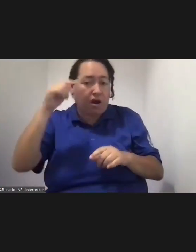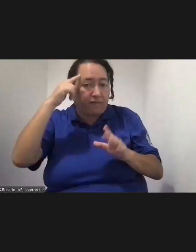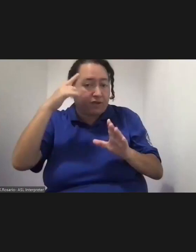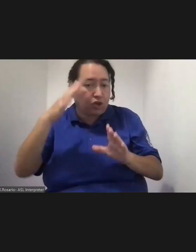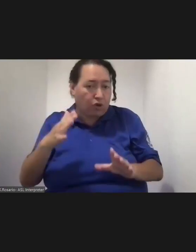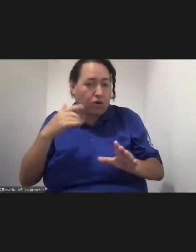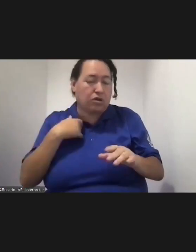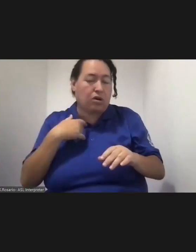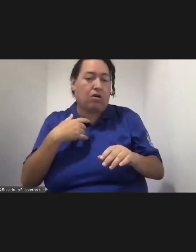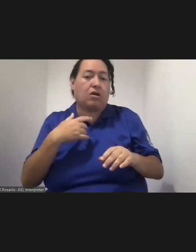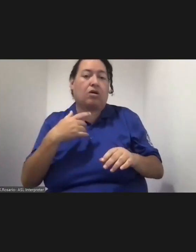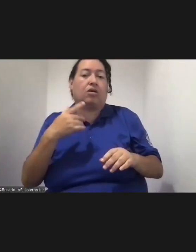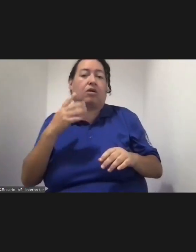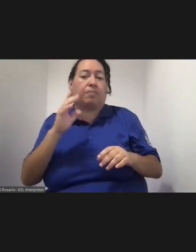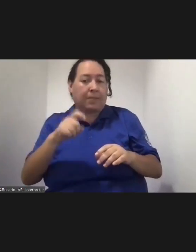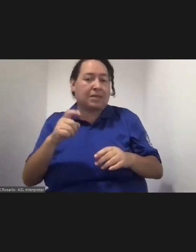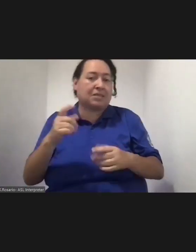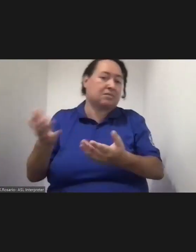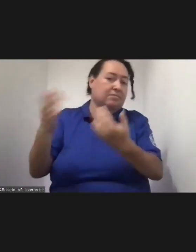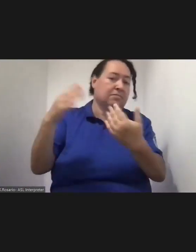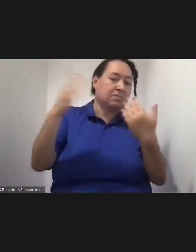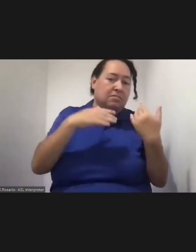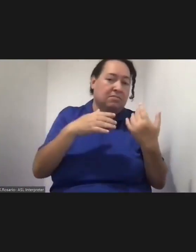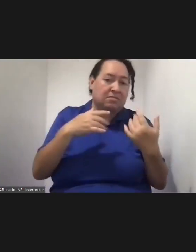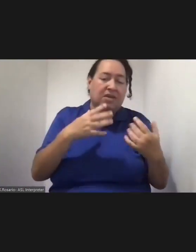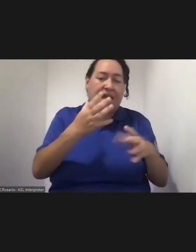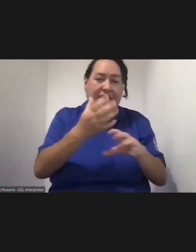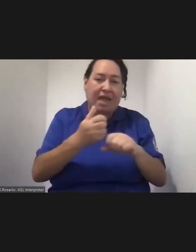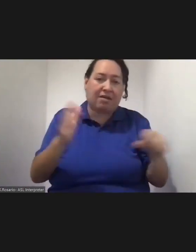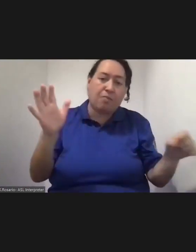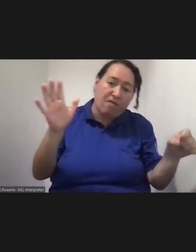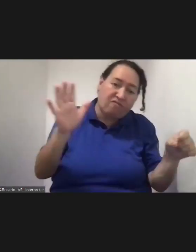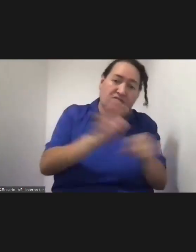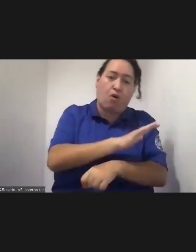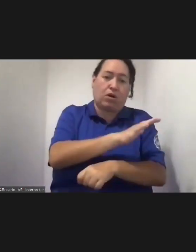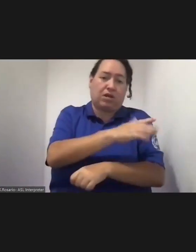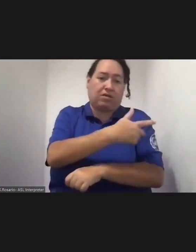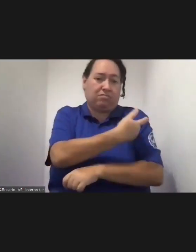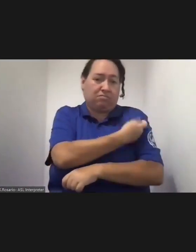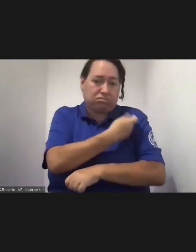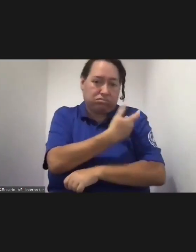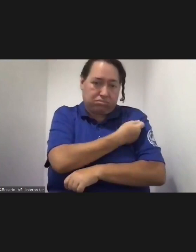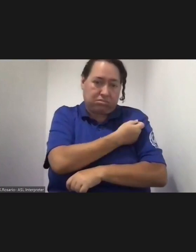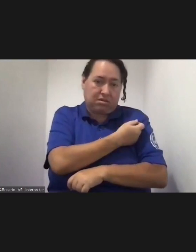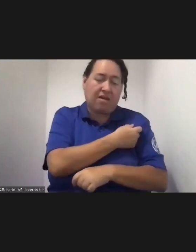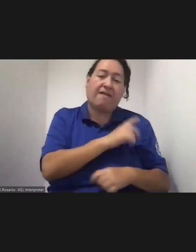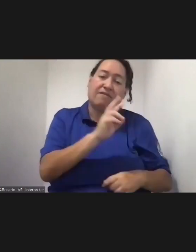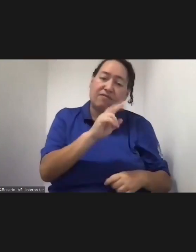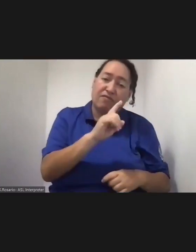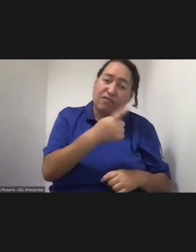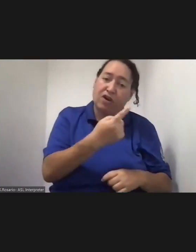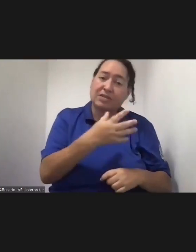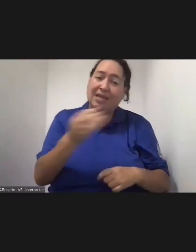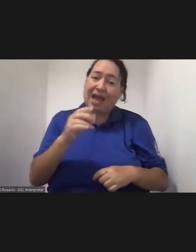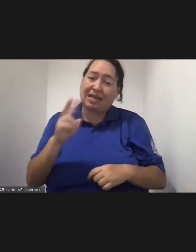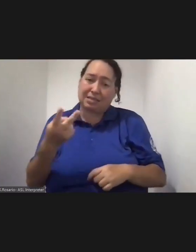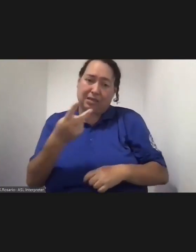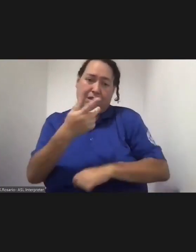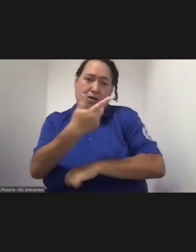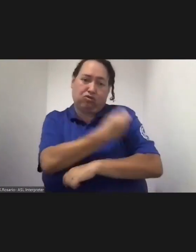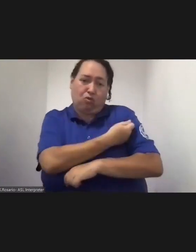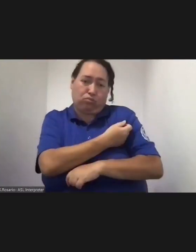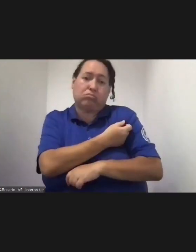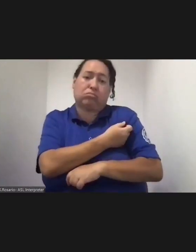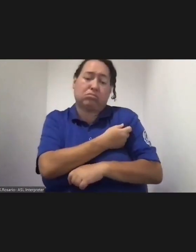out and be vaccinated and work towards being fully vaccinated, get your first and second dose, And let's work towards herd immunity for